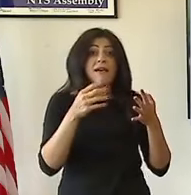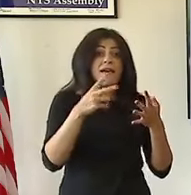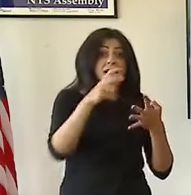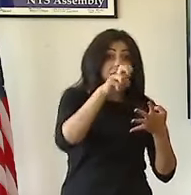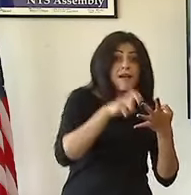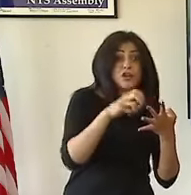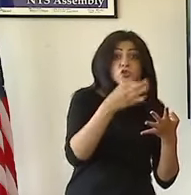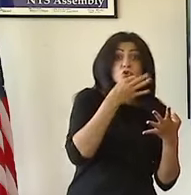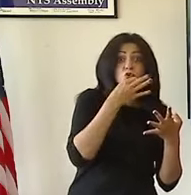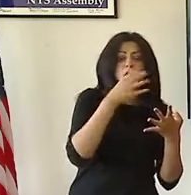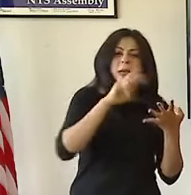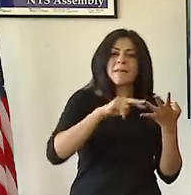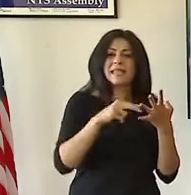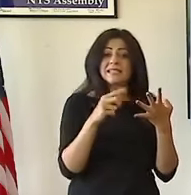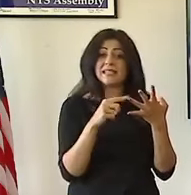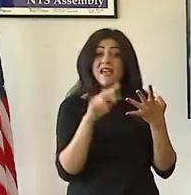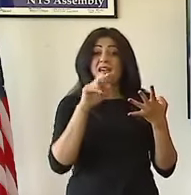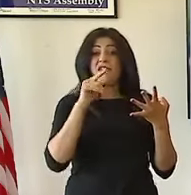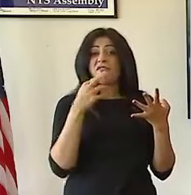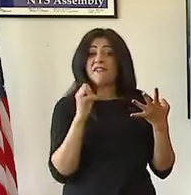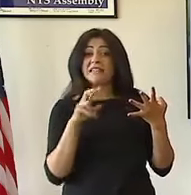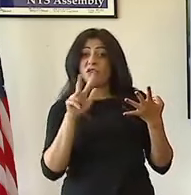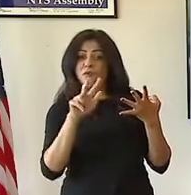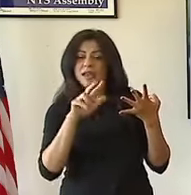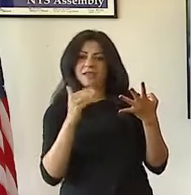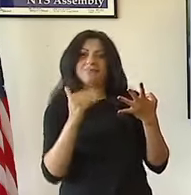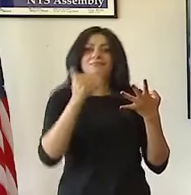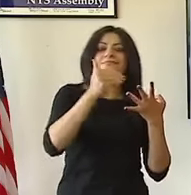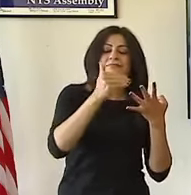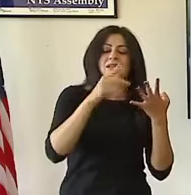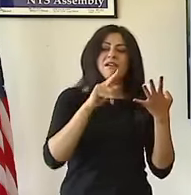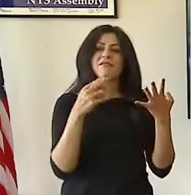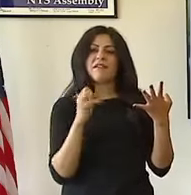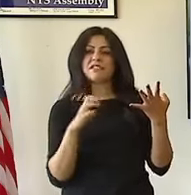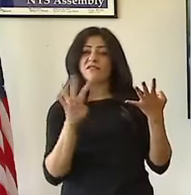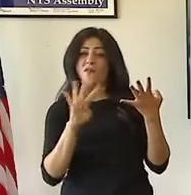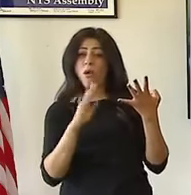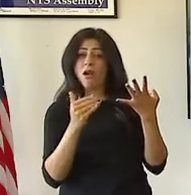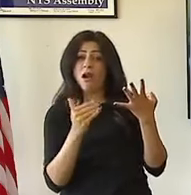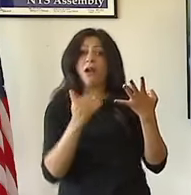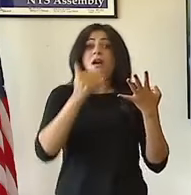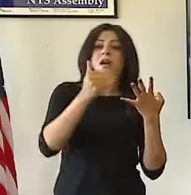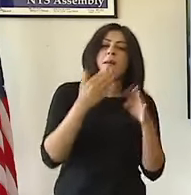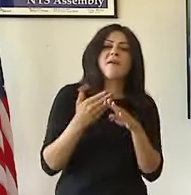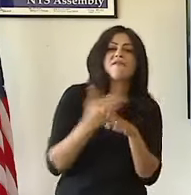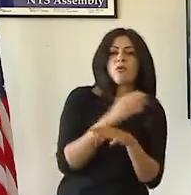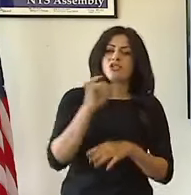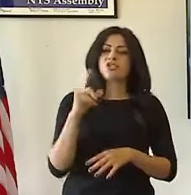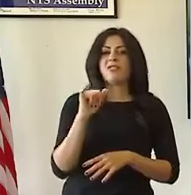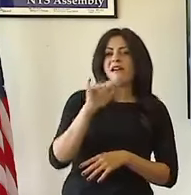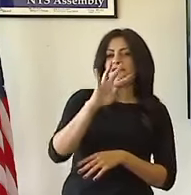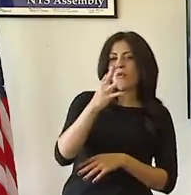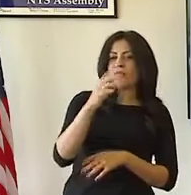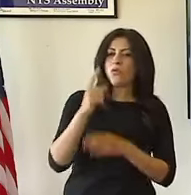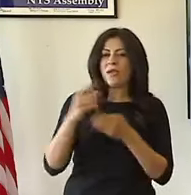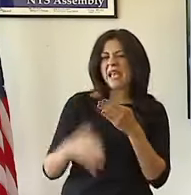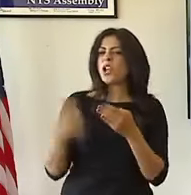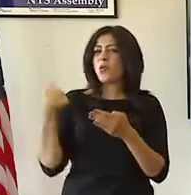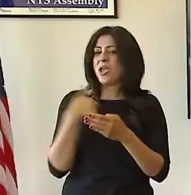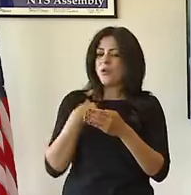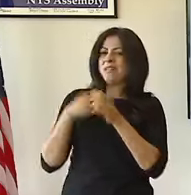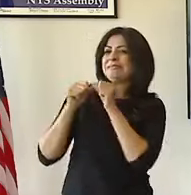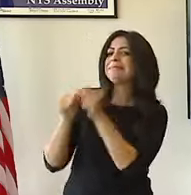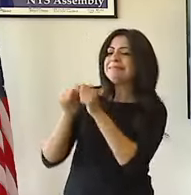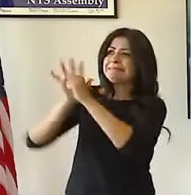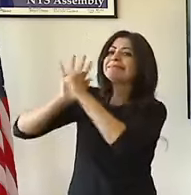hopeful phase 3 comes sooner than June 22nd, and that phase 4 would begin ahead of the 4th of July weekend. And we're going to push for that because we know how